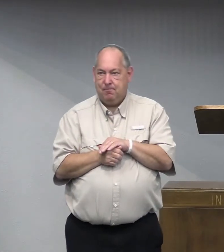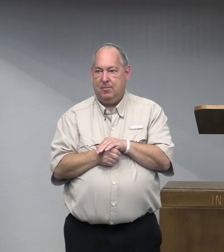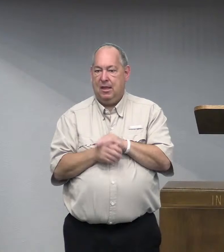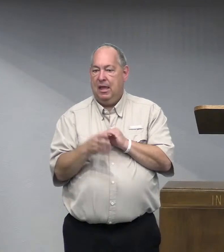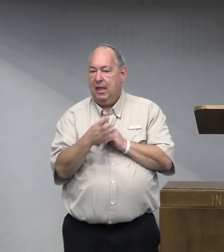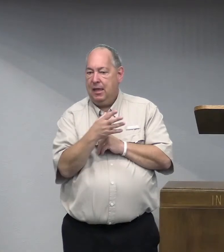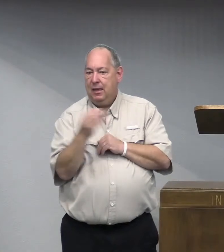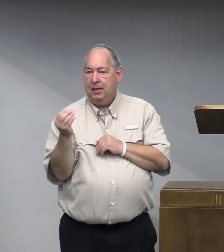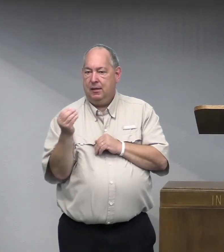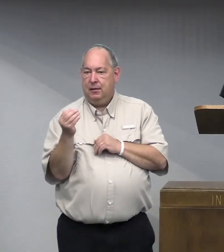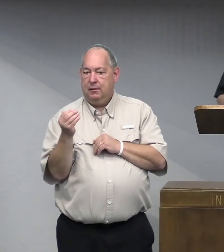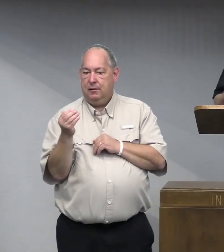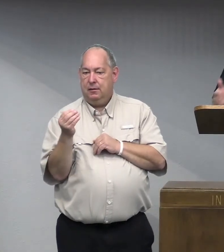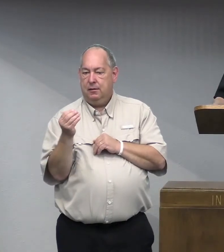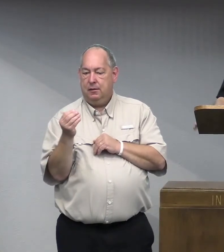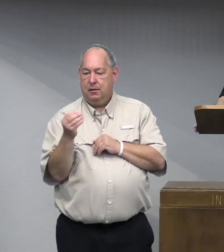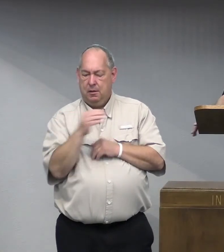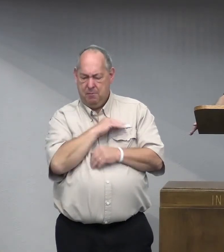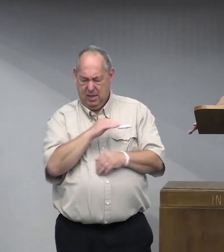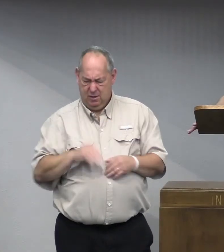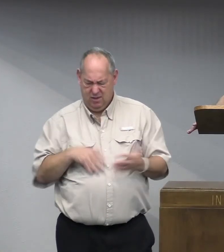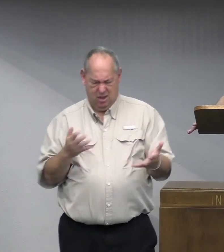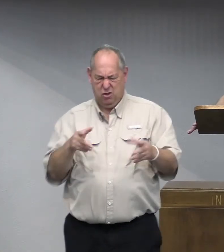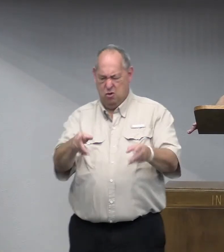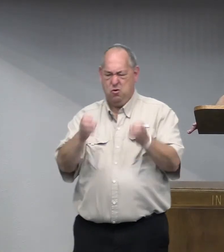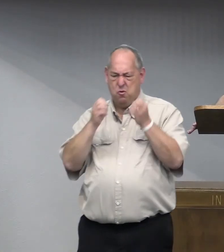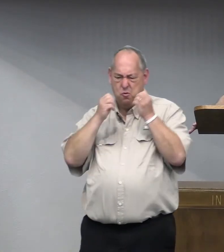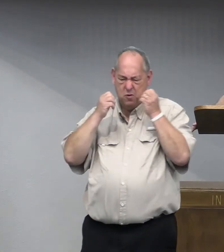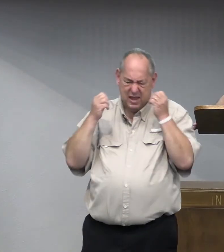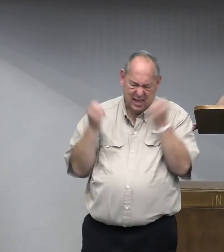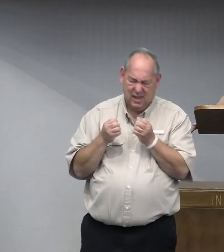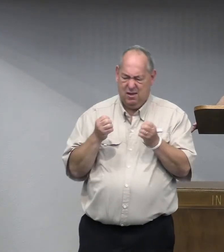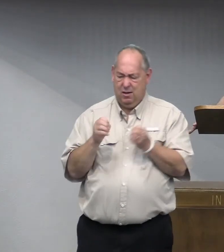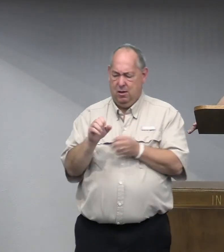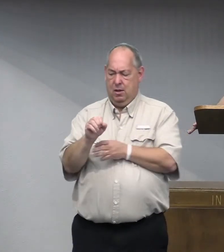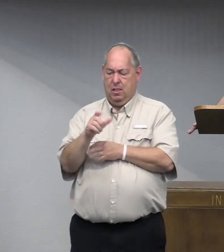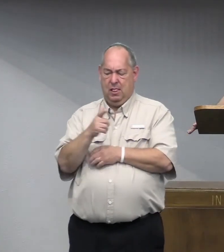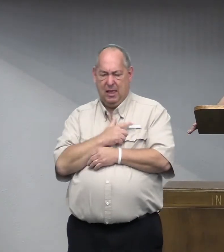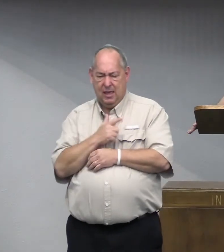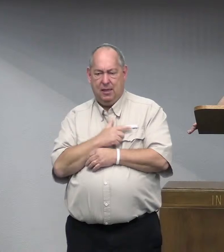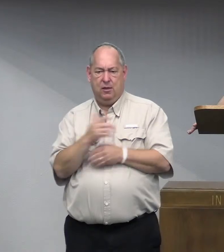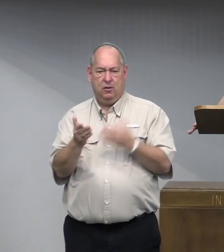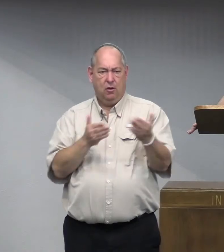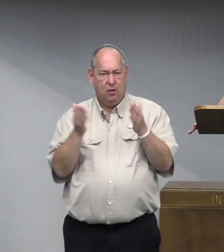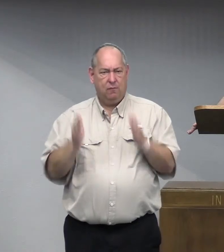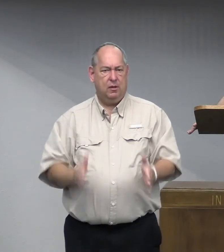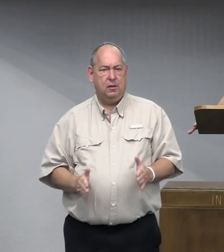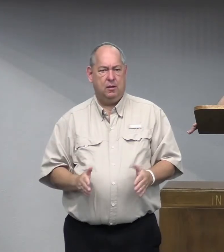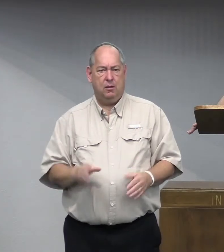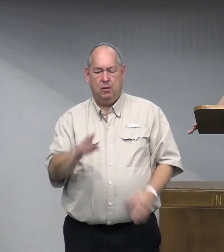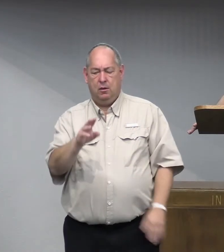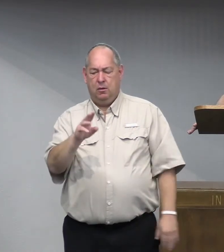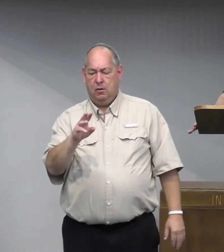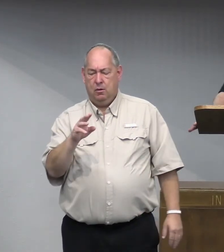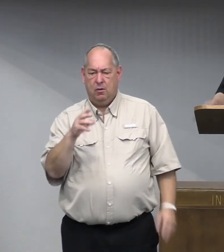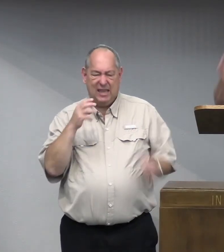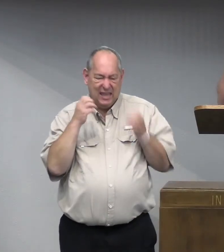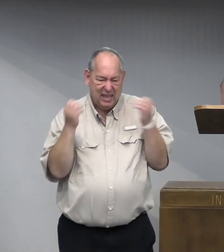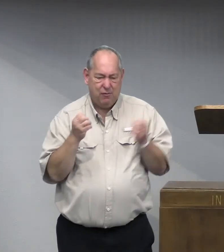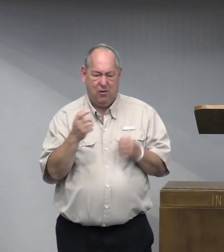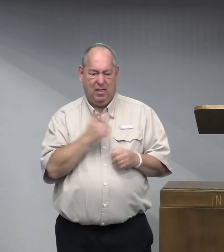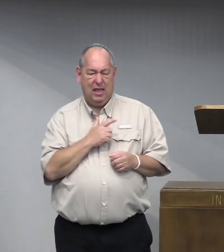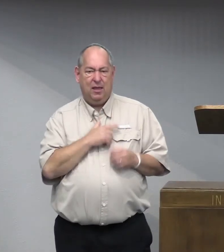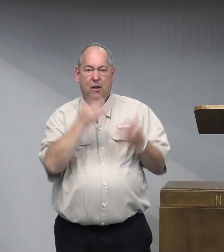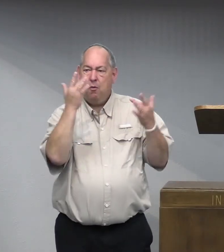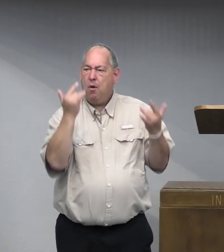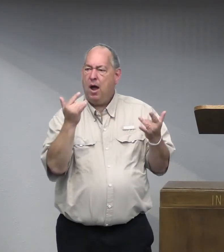And the master says, you wicked and slothful servant. Wicked and lazy. Why? Because you